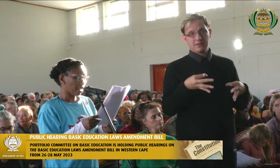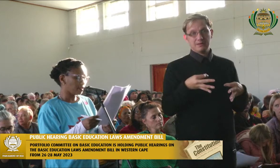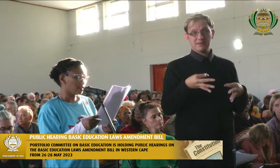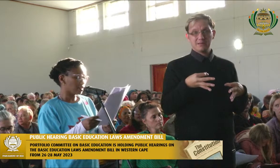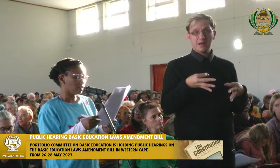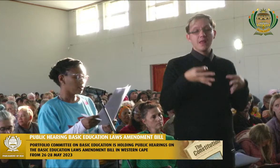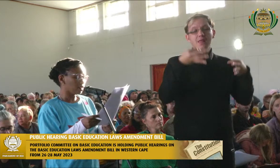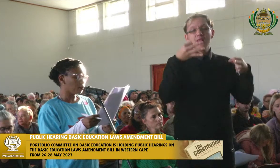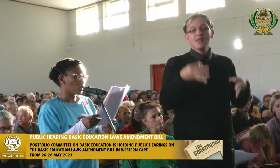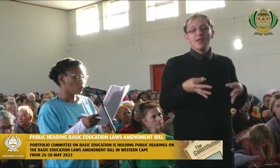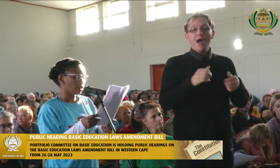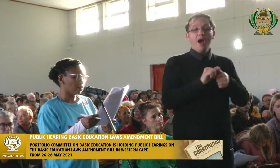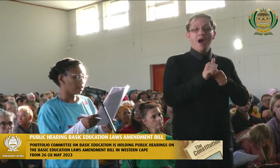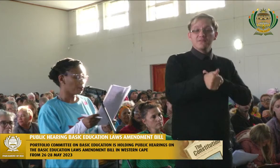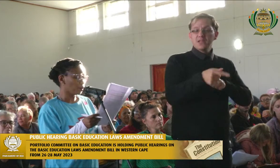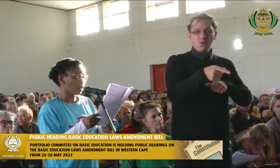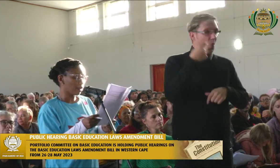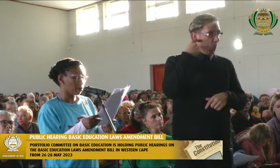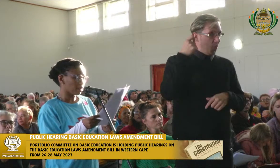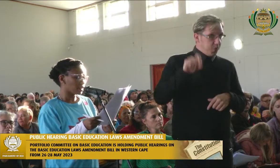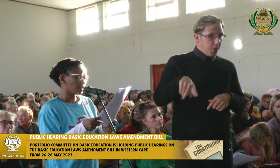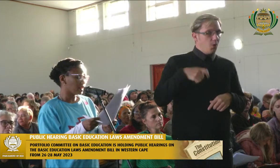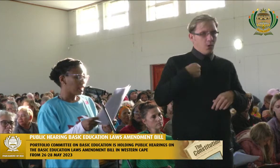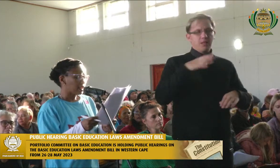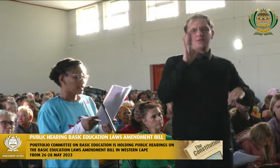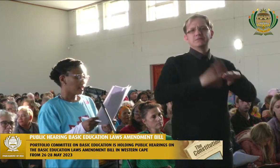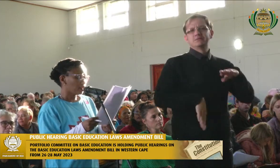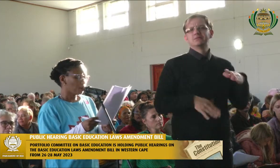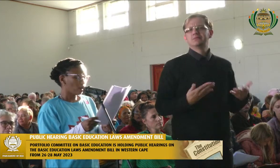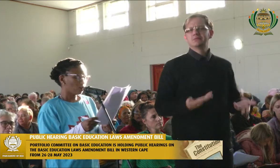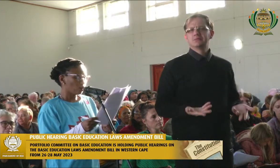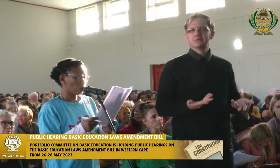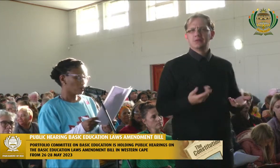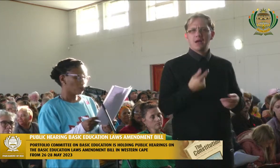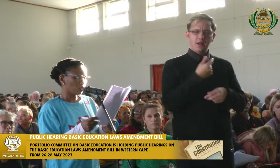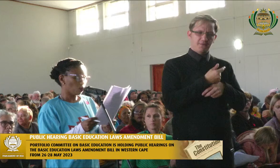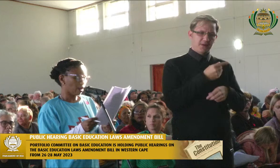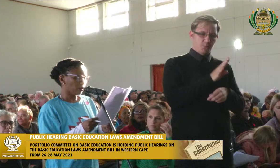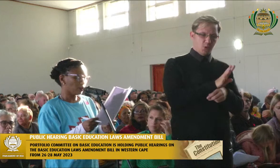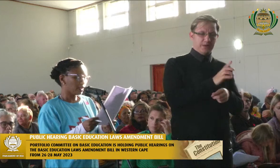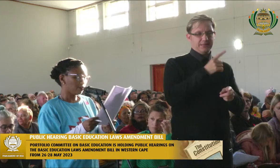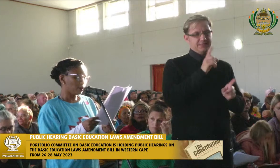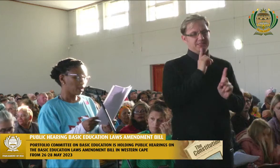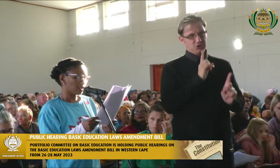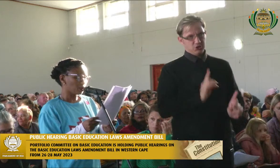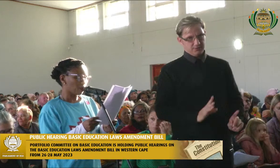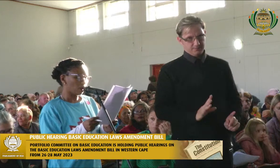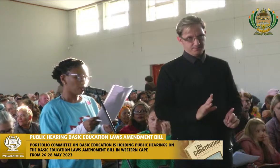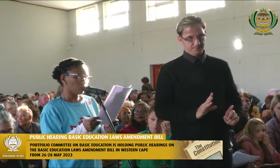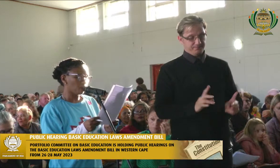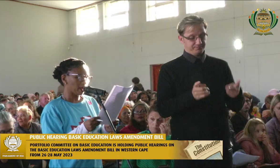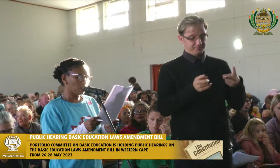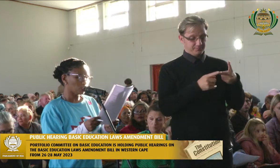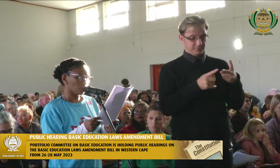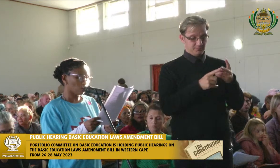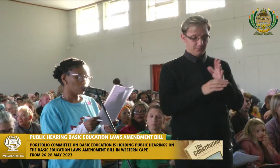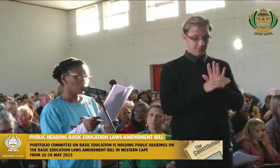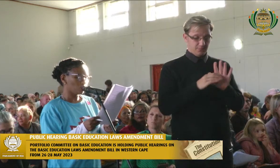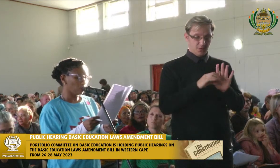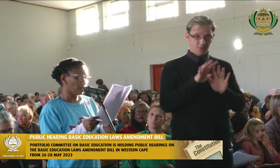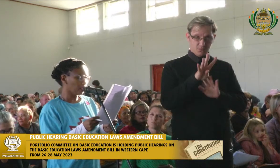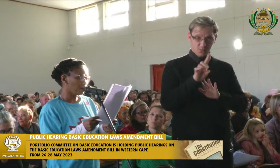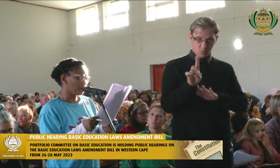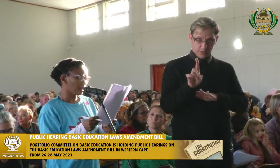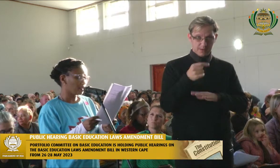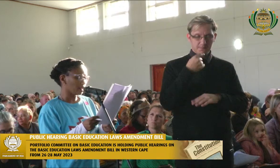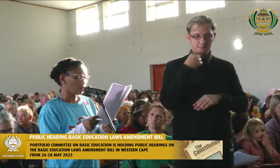teachers, parents, and school governing body members. The second part of Clause 41 will give the minister power to punish those who